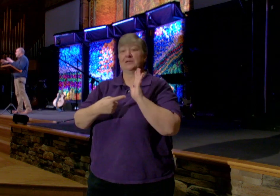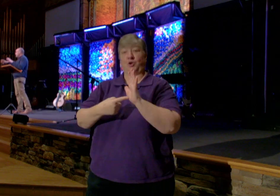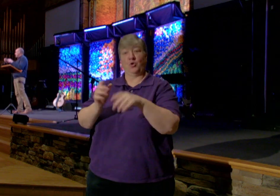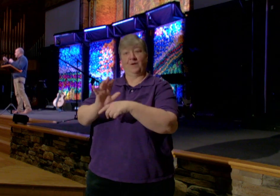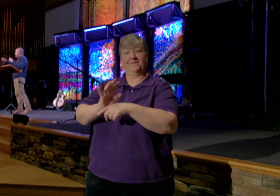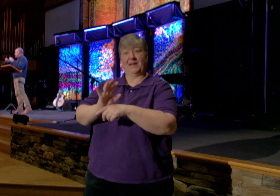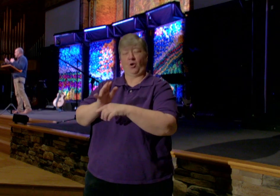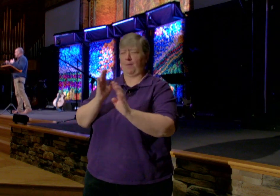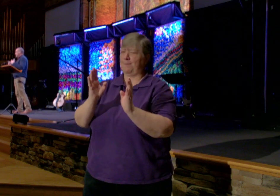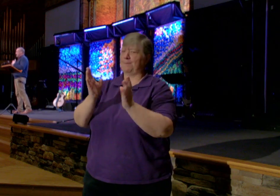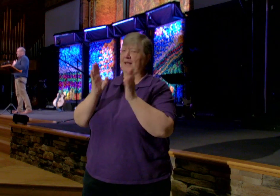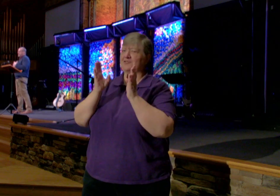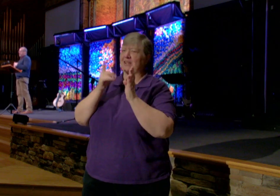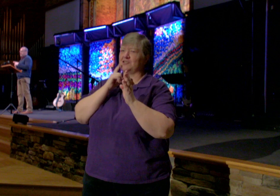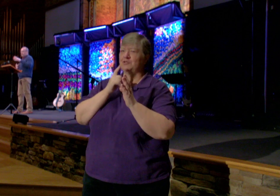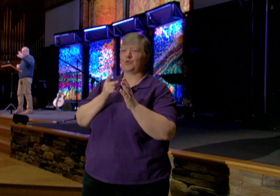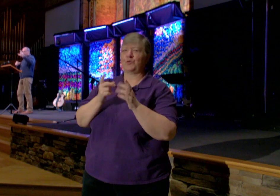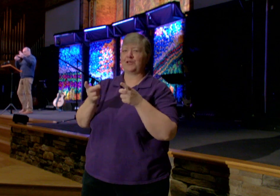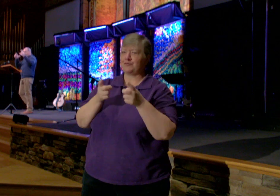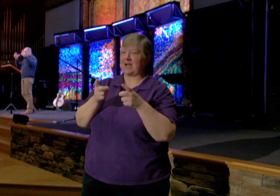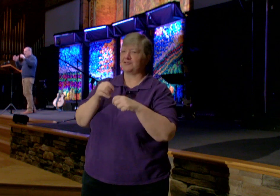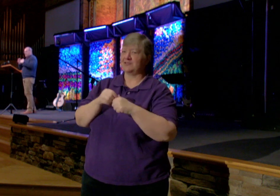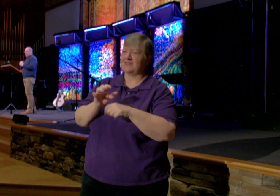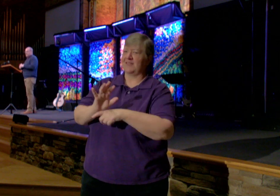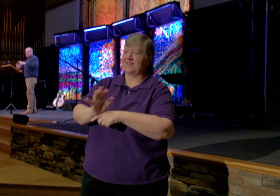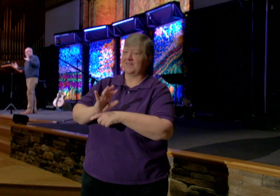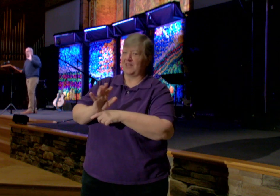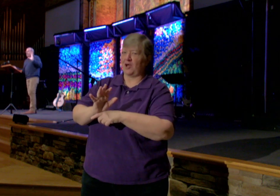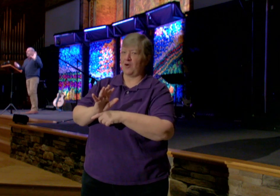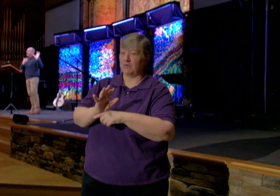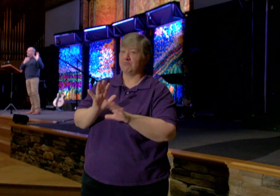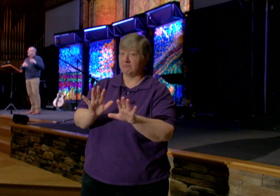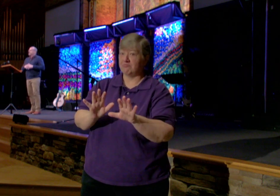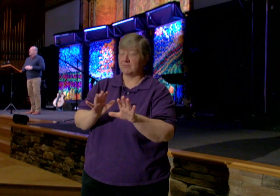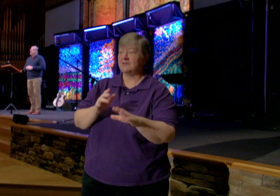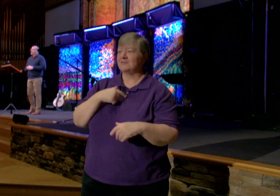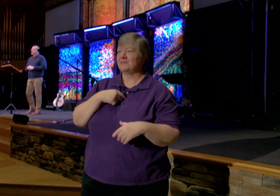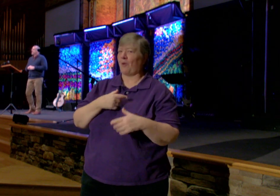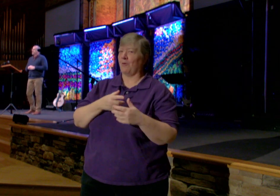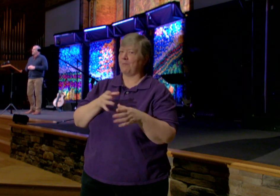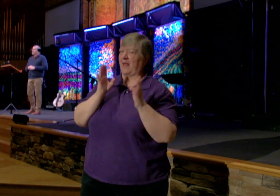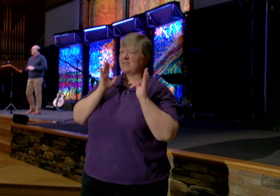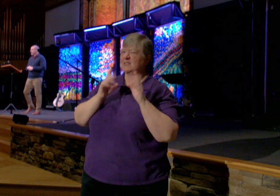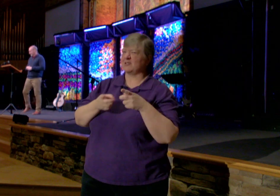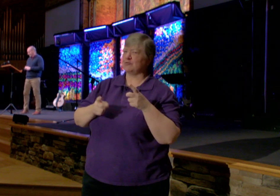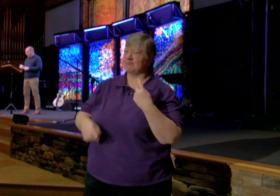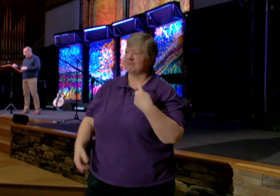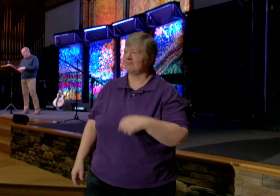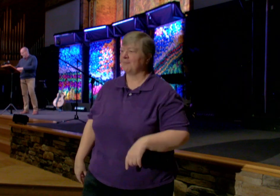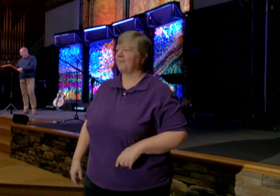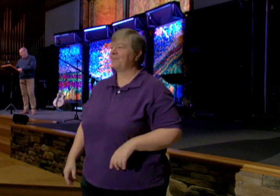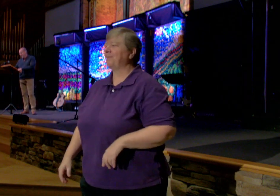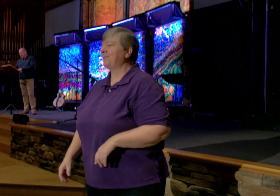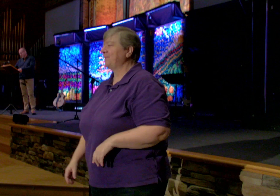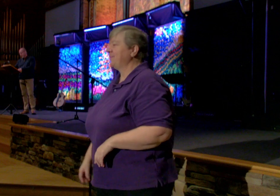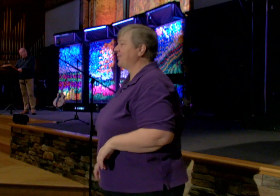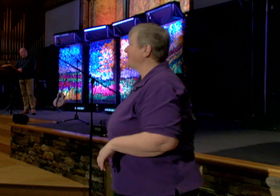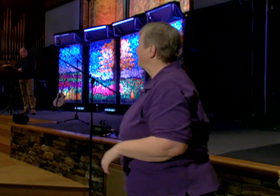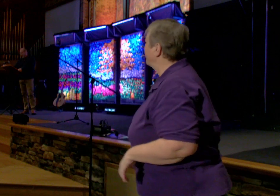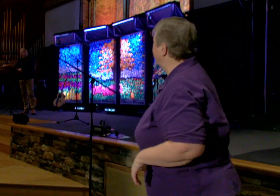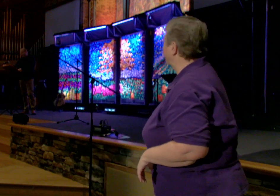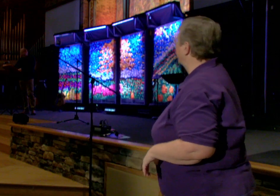you a video. I just want you to pay attention to the directions in the video, you know, and count like they say. So if we could just show this video.